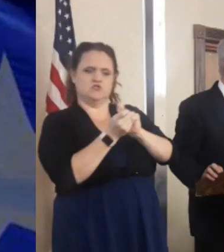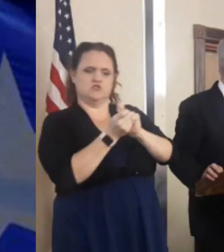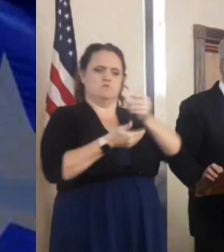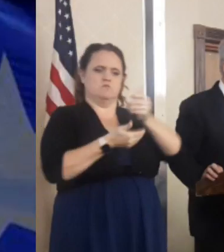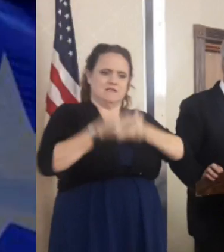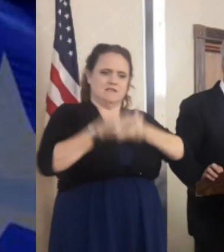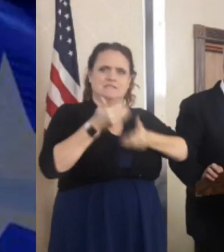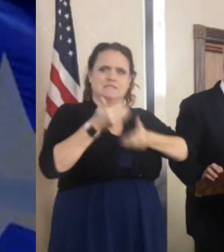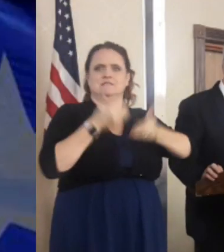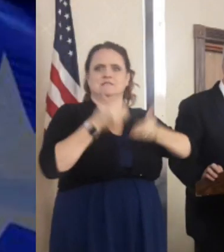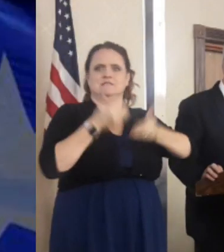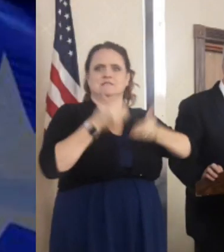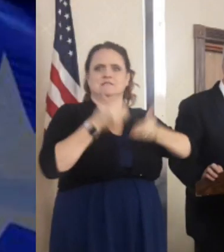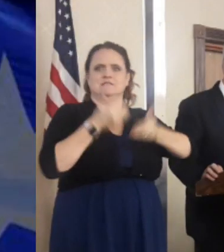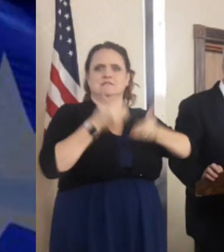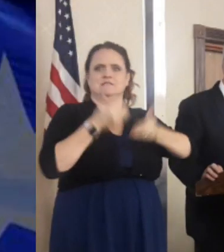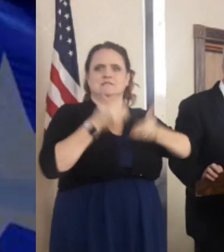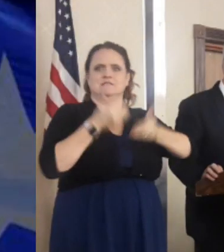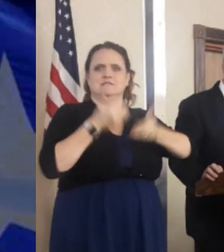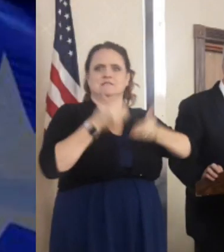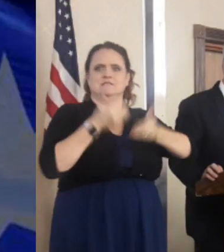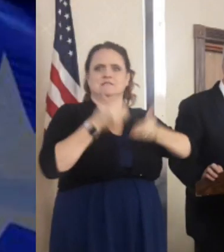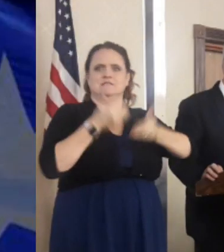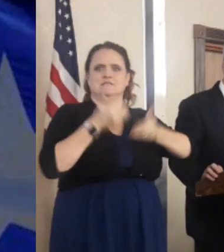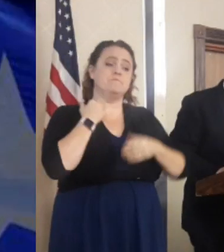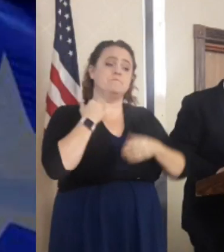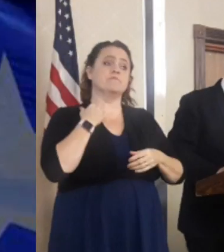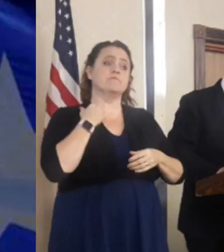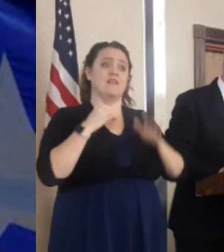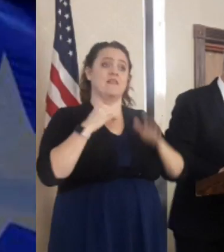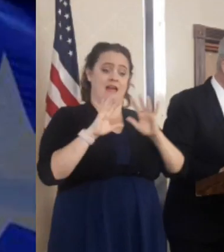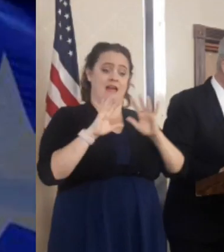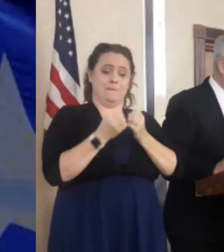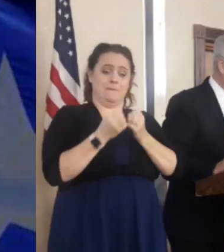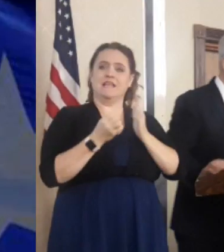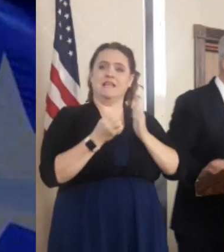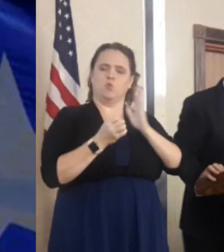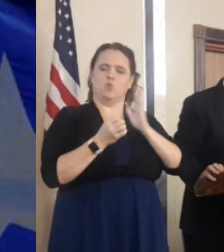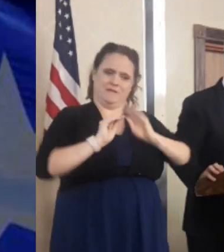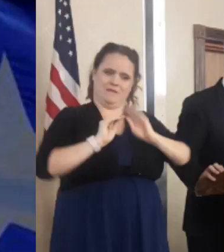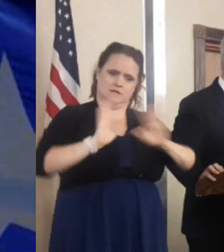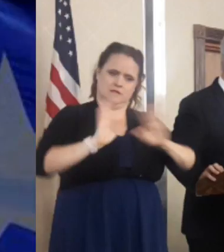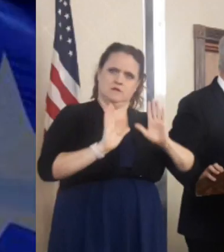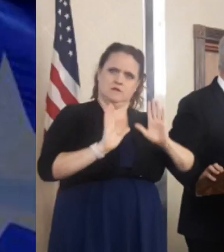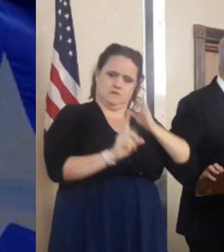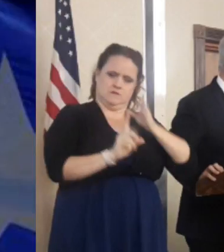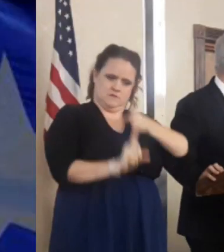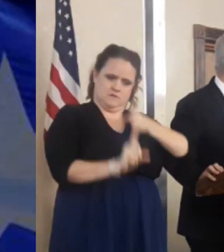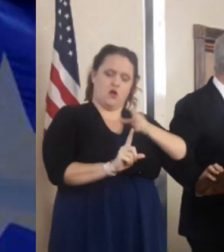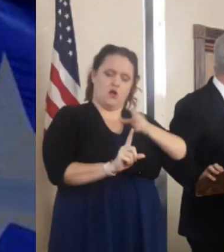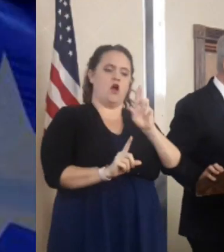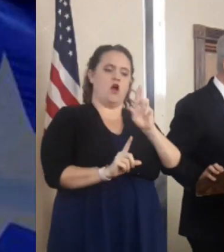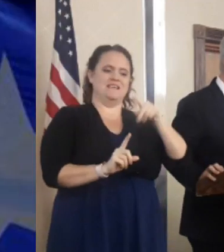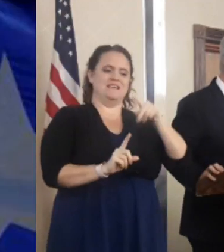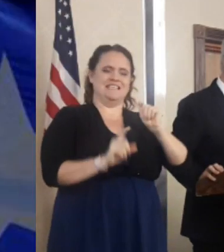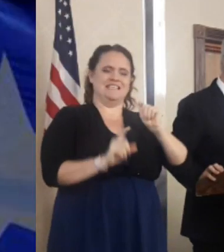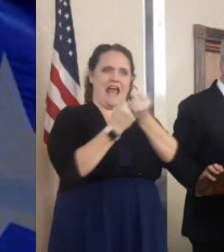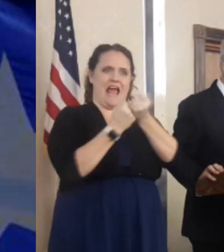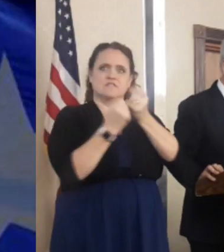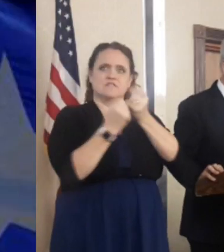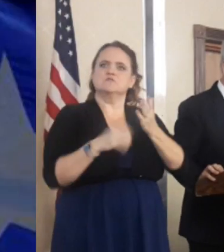and technology. The committee will serve as an explicit channel for RPT activists to help improve